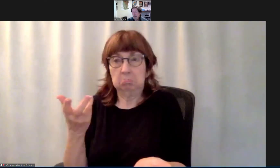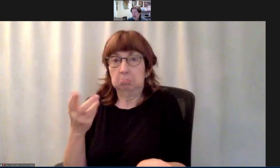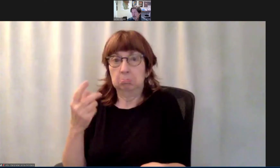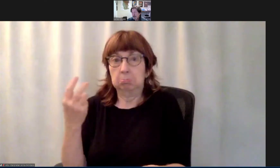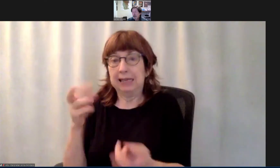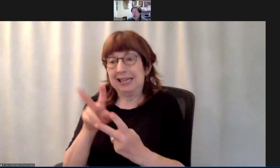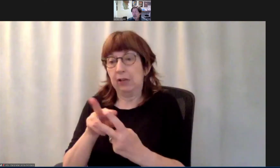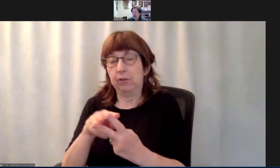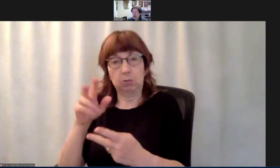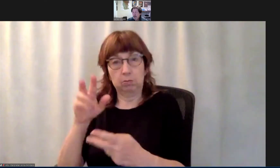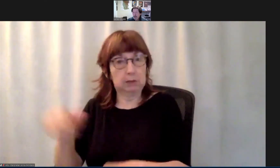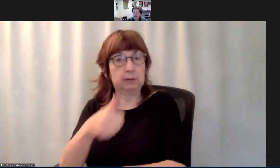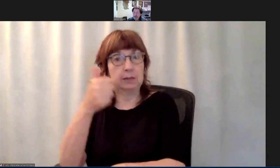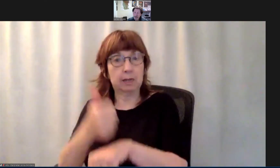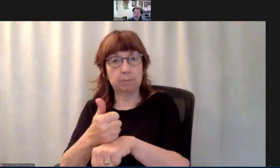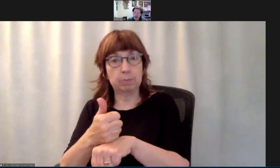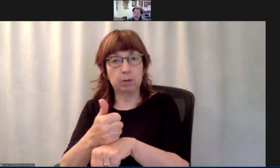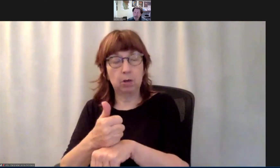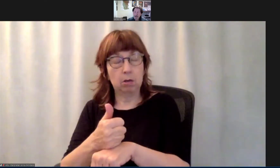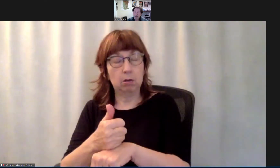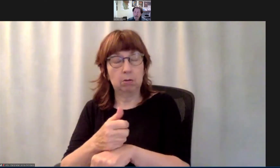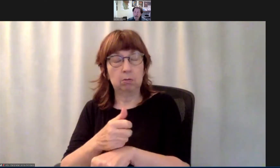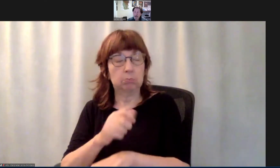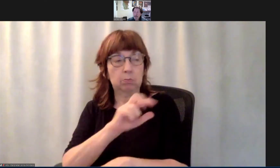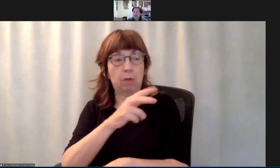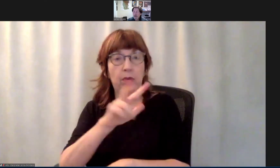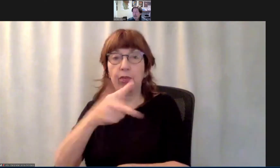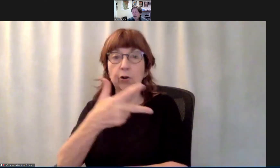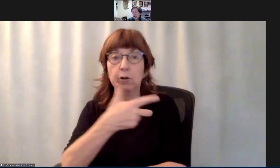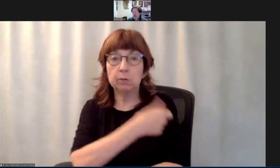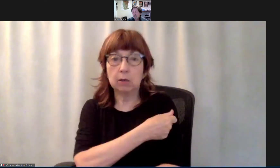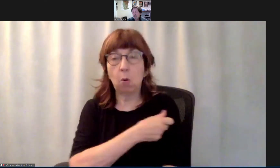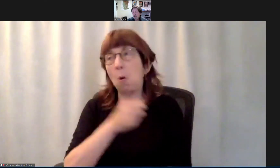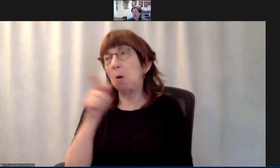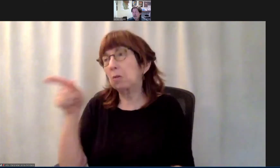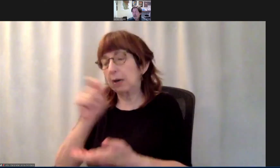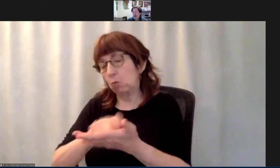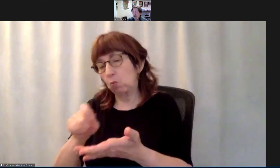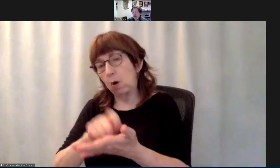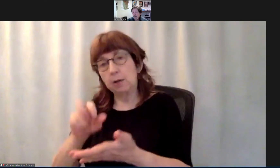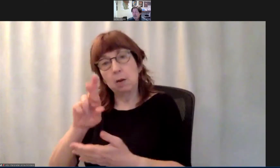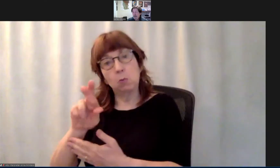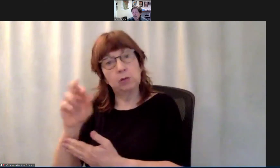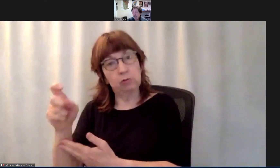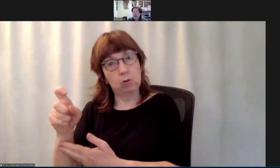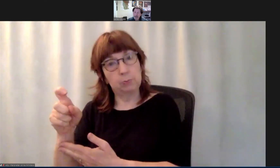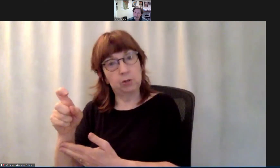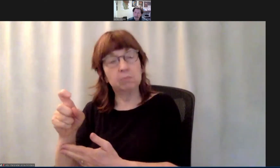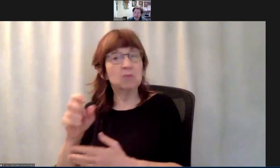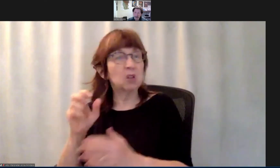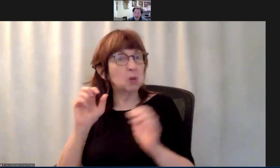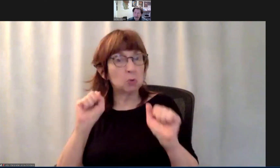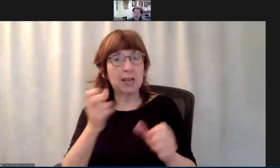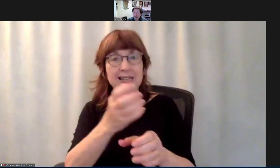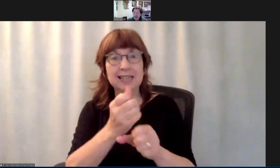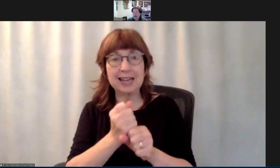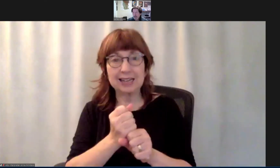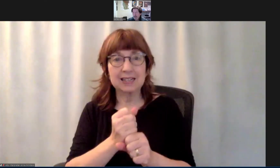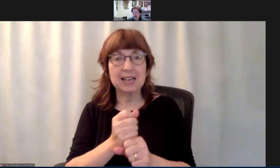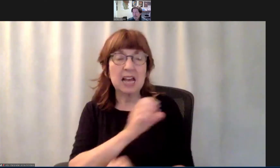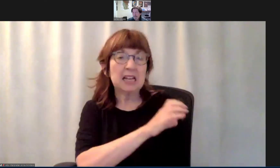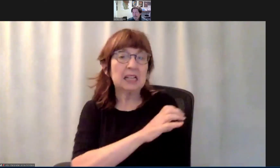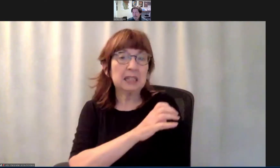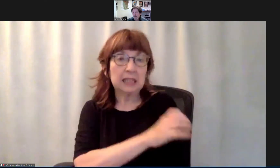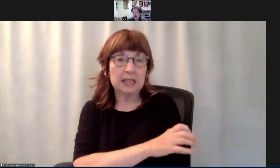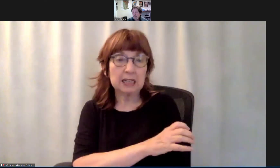either arrange the third dose or can write a note or a prescription, and it can be given at a clinic, including a county